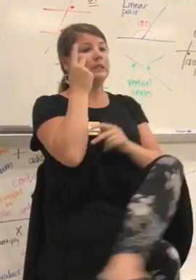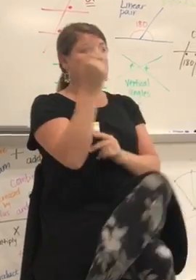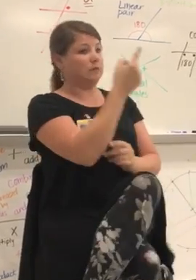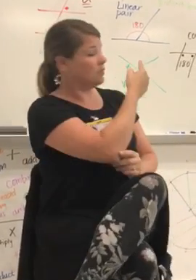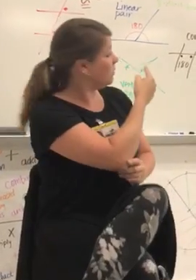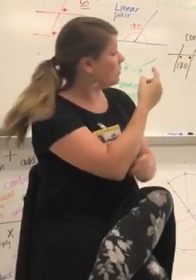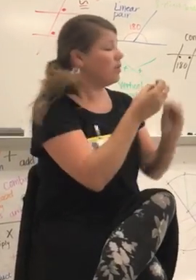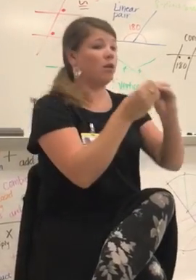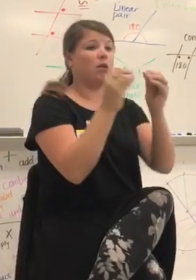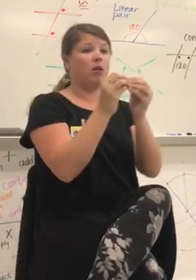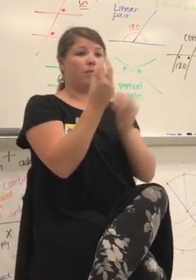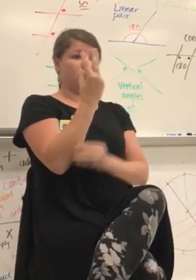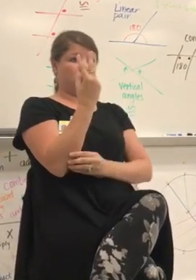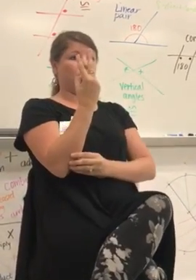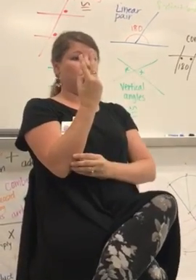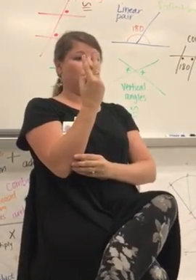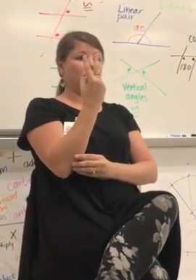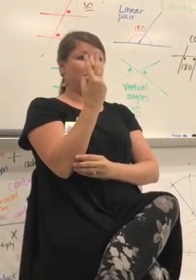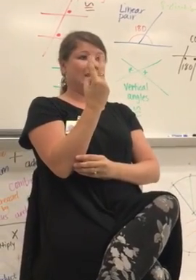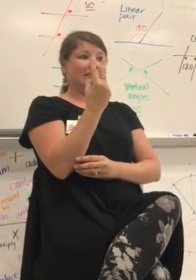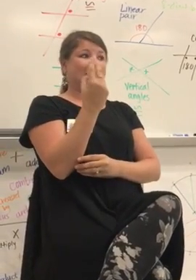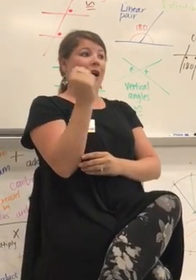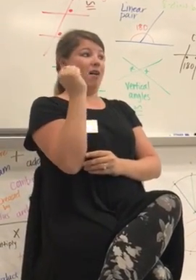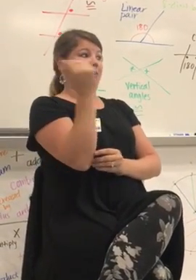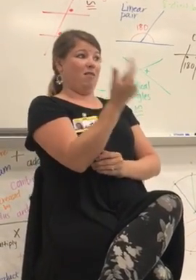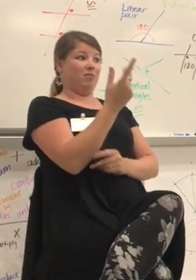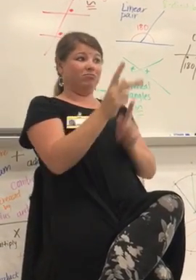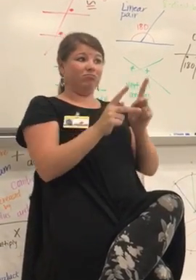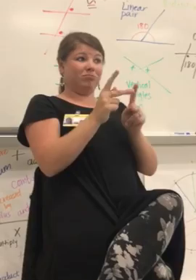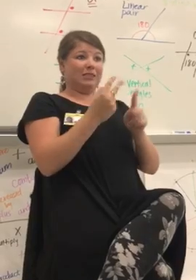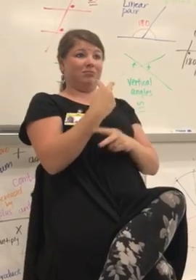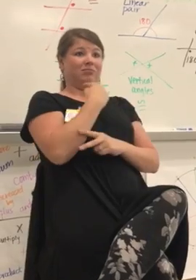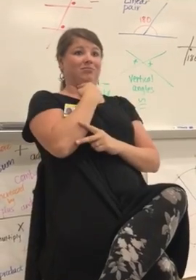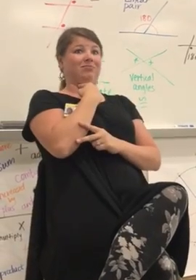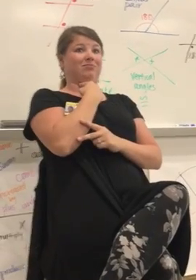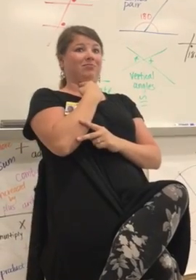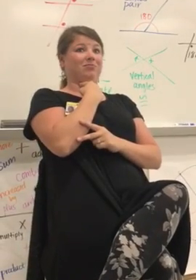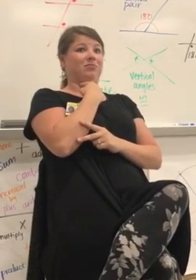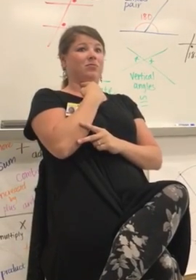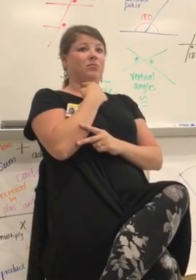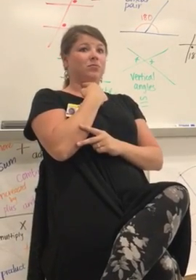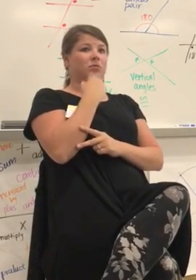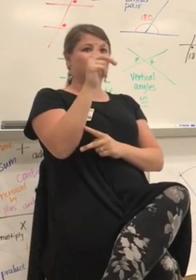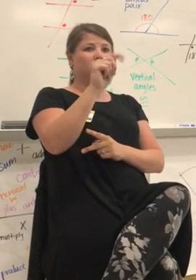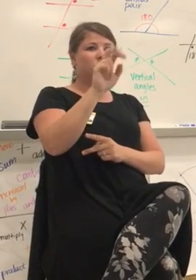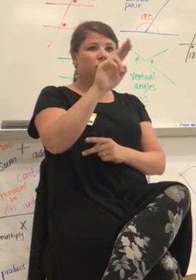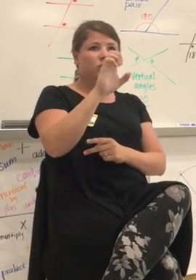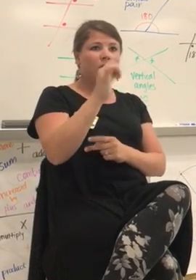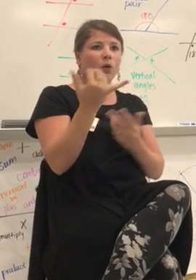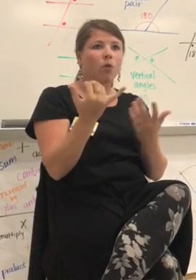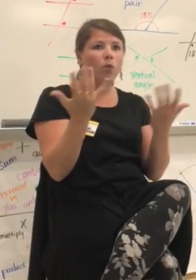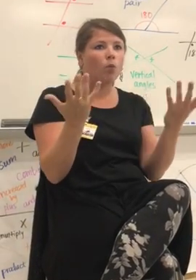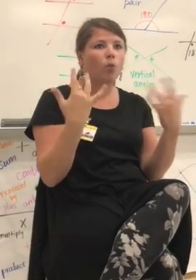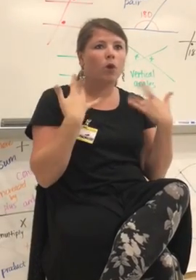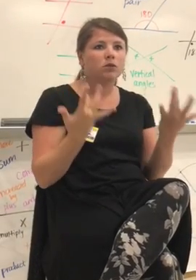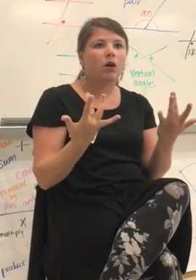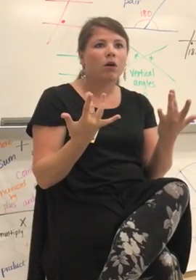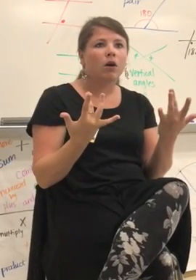little bit stuck. What are you talking about, Trey? Trey, what are you talking about? You said the phones don't have it for mine. Okay.